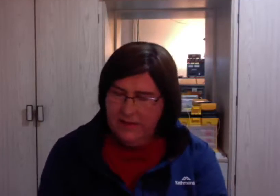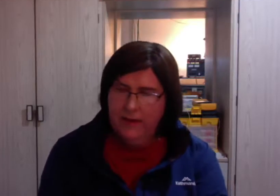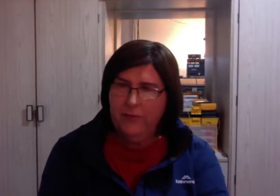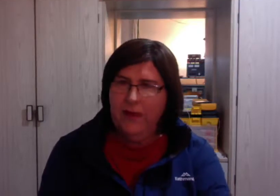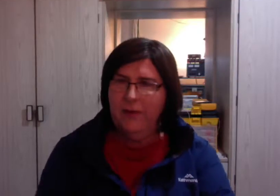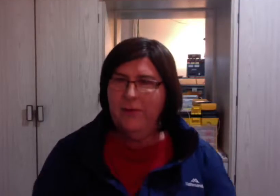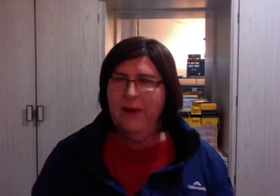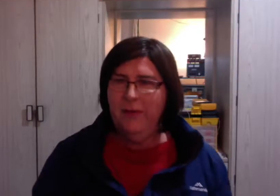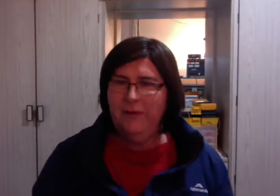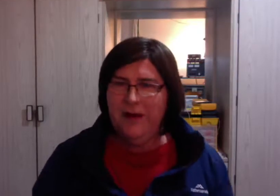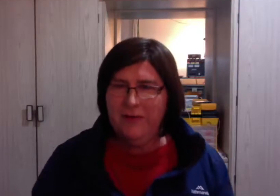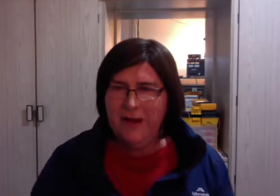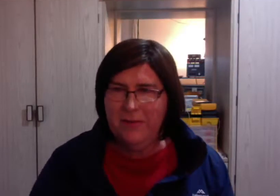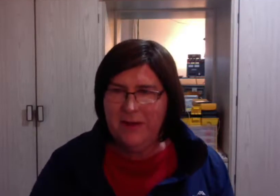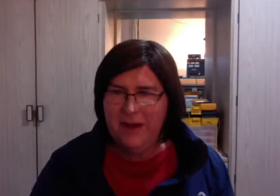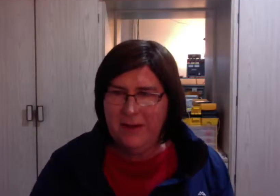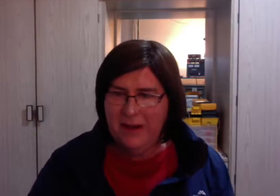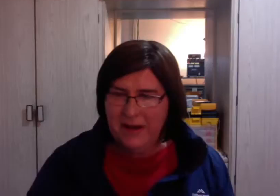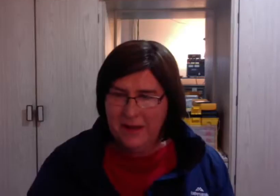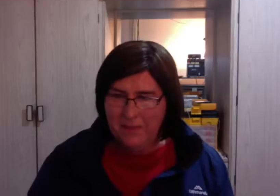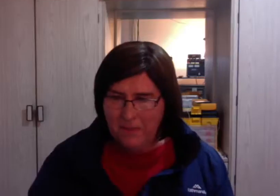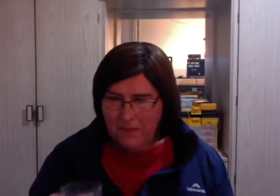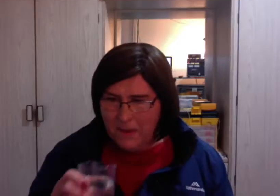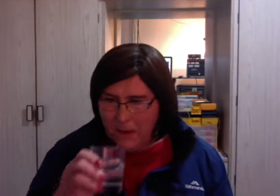thanks for that. Well, hopefully our training will get going again.